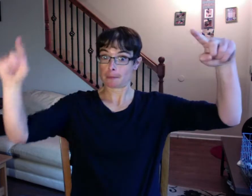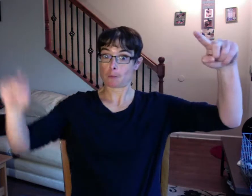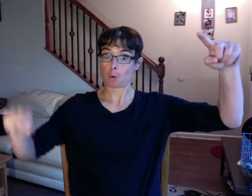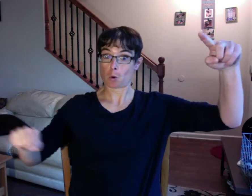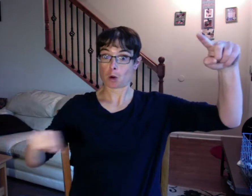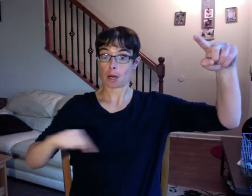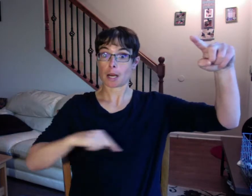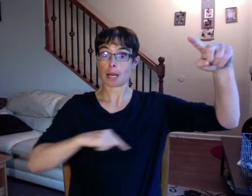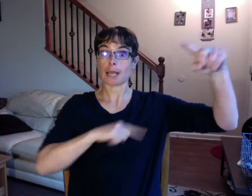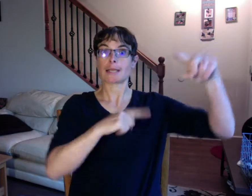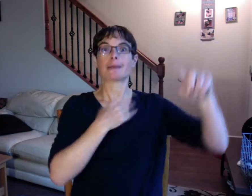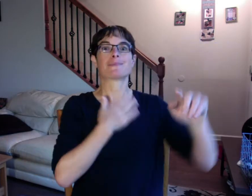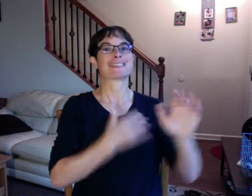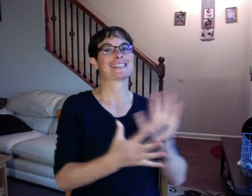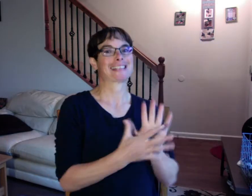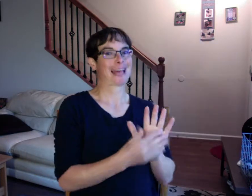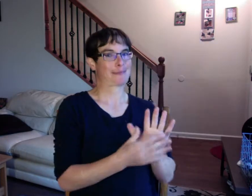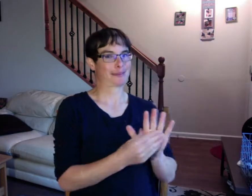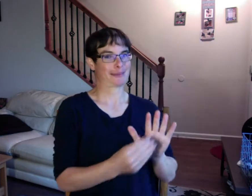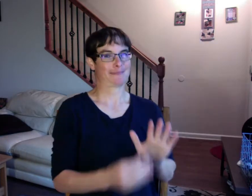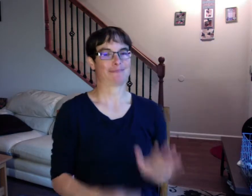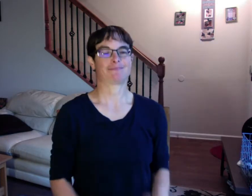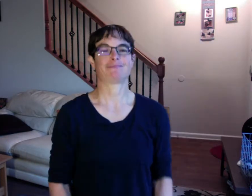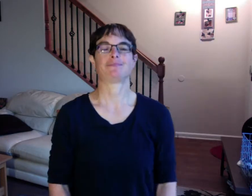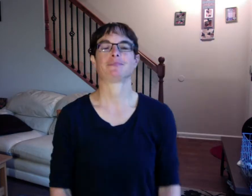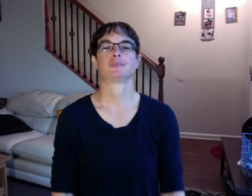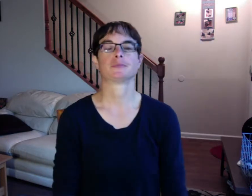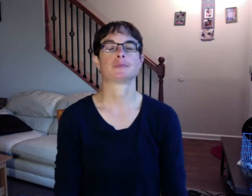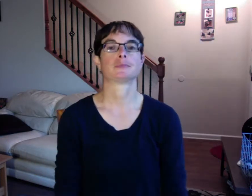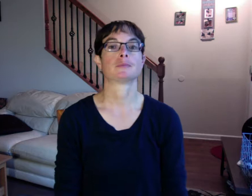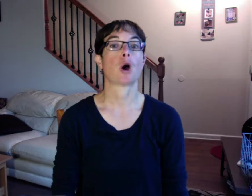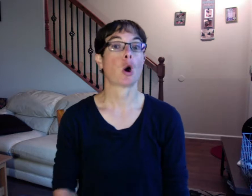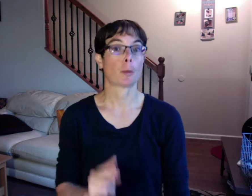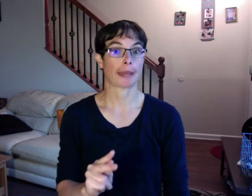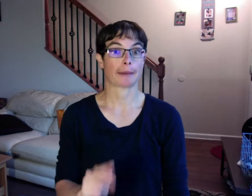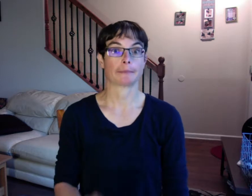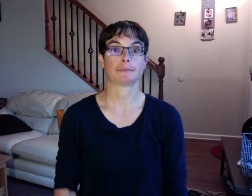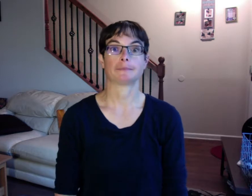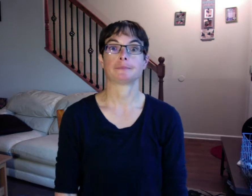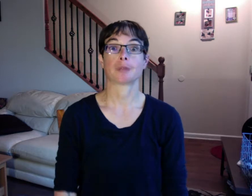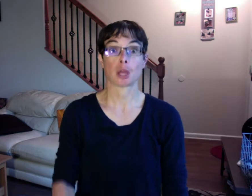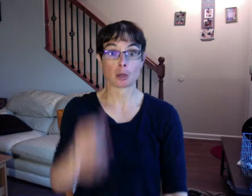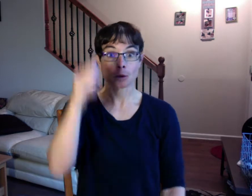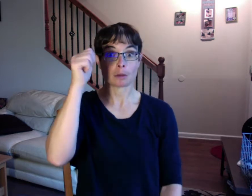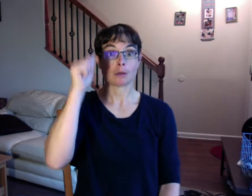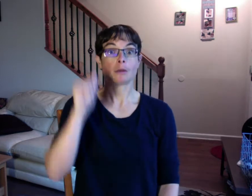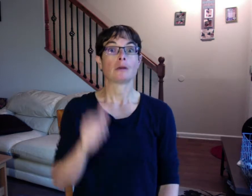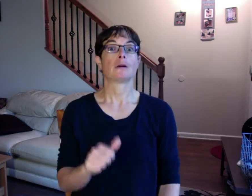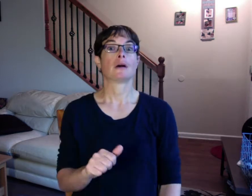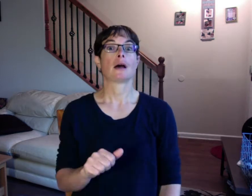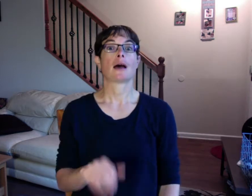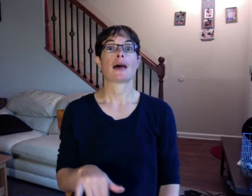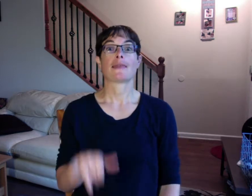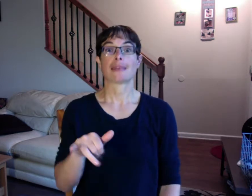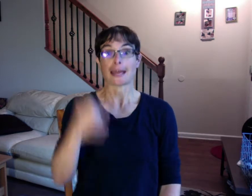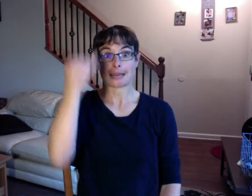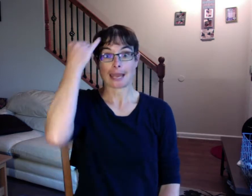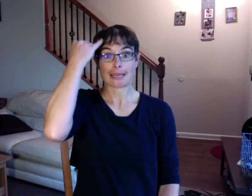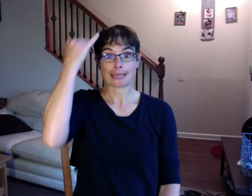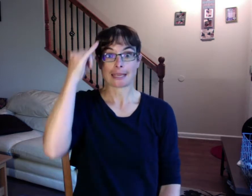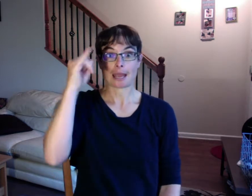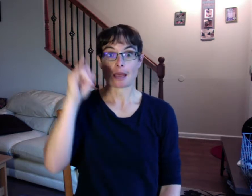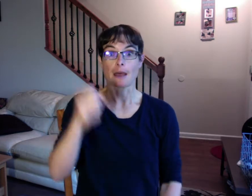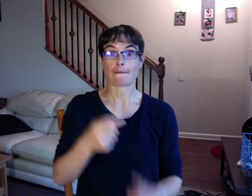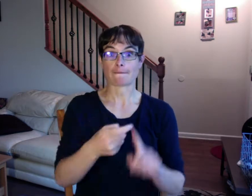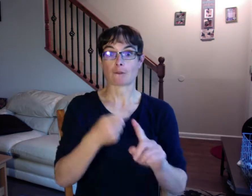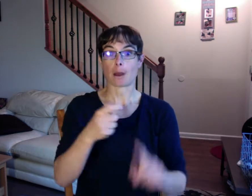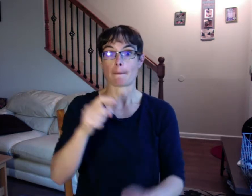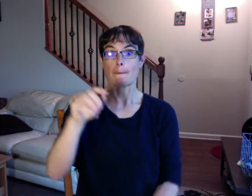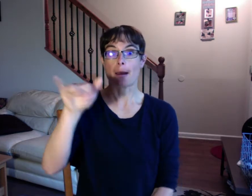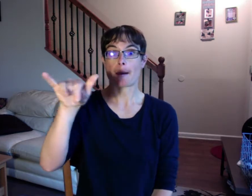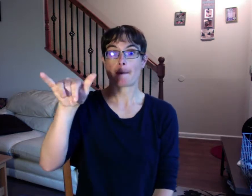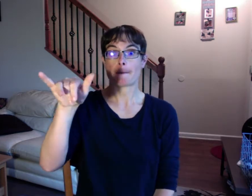Pythagoras theorem relies on you knowing information. And so the key word, and I'd also like you to add it into your vocabulary at the end of